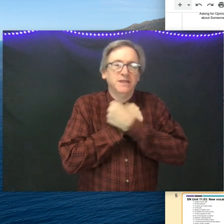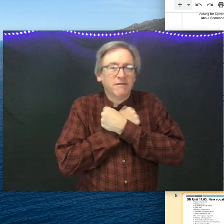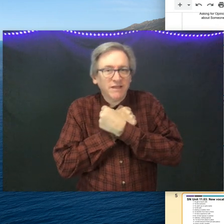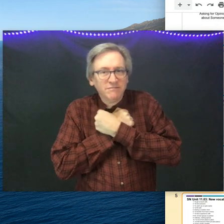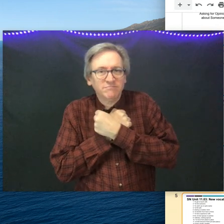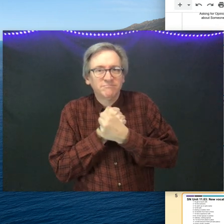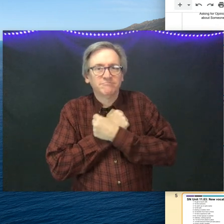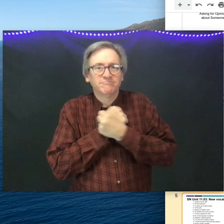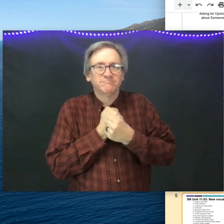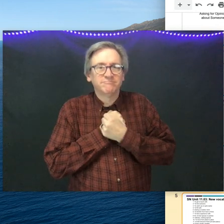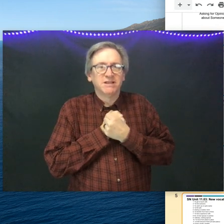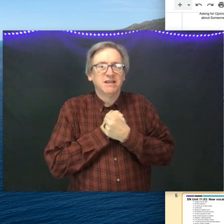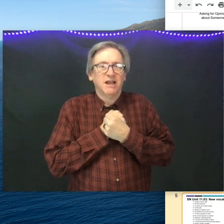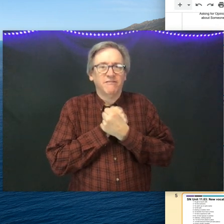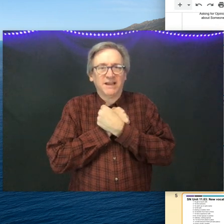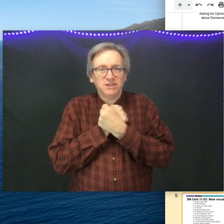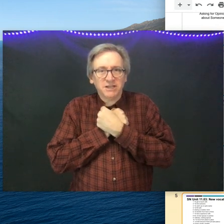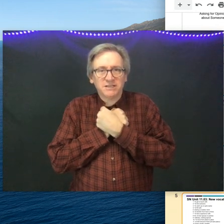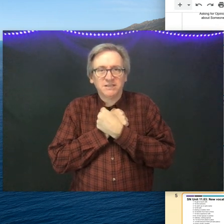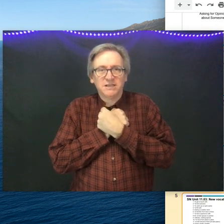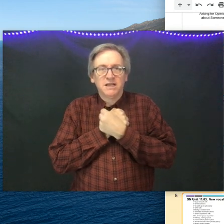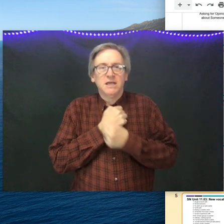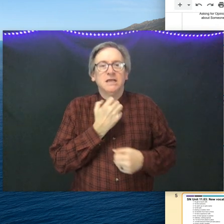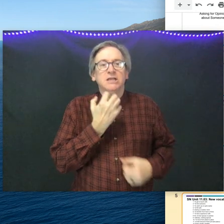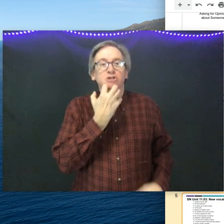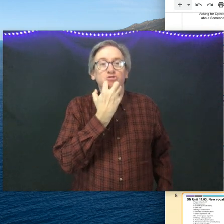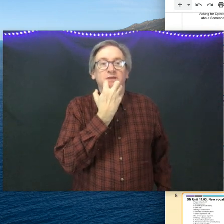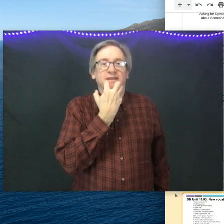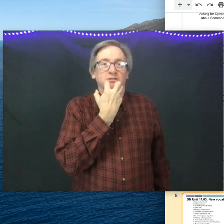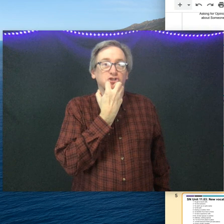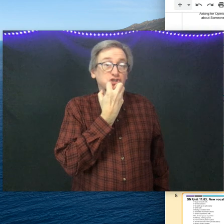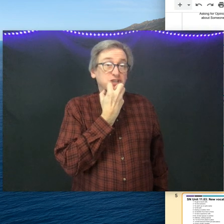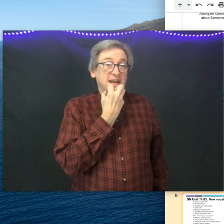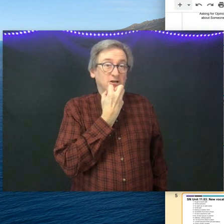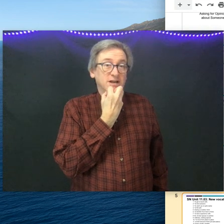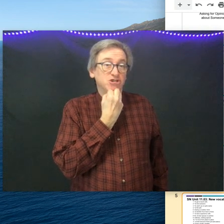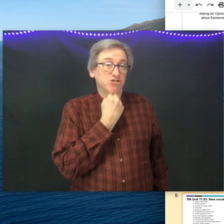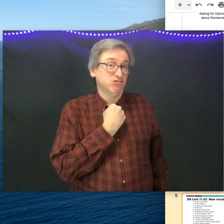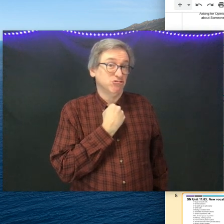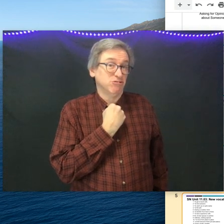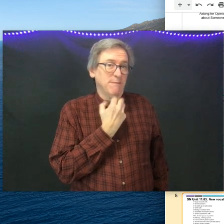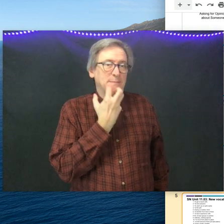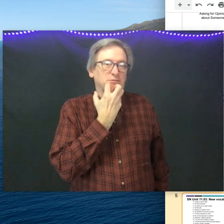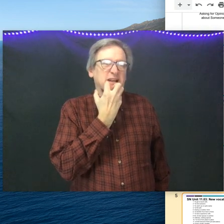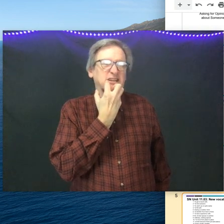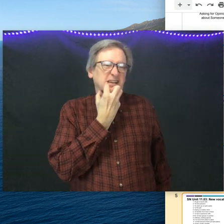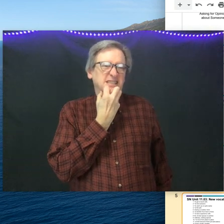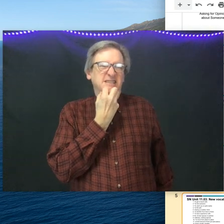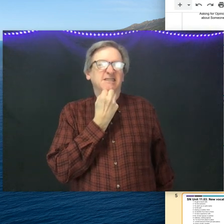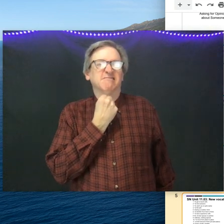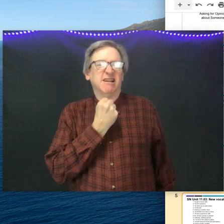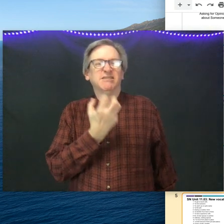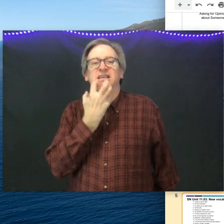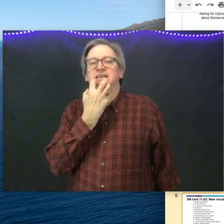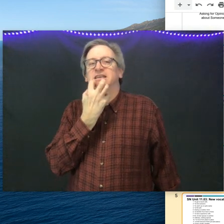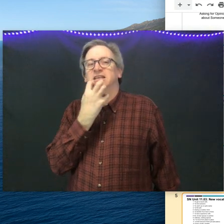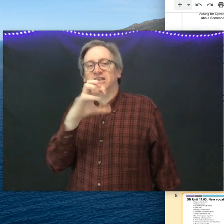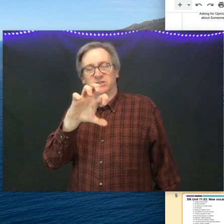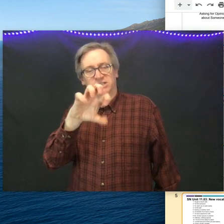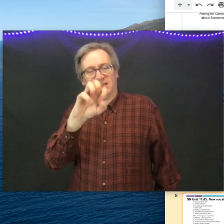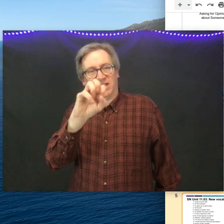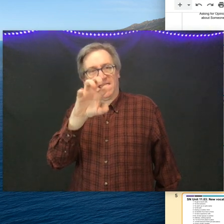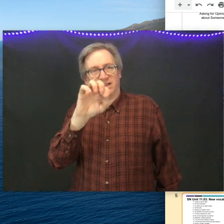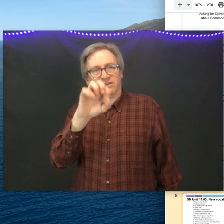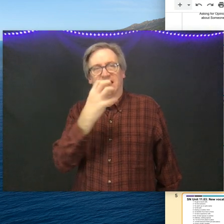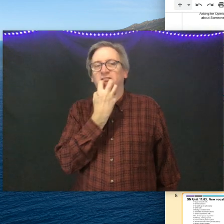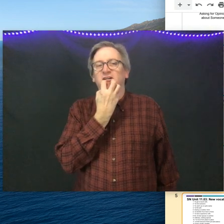To be loving, affectionate. You can cherish. My precious. Right. And you